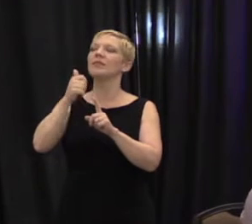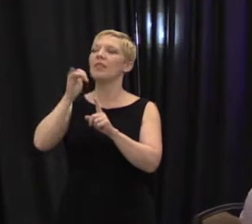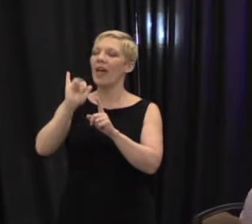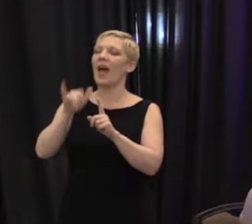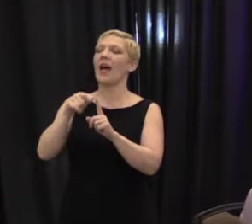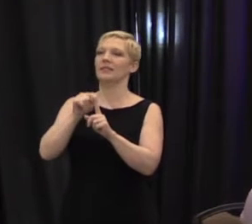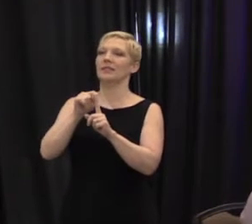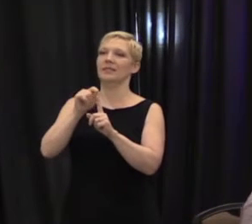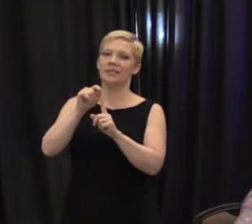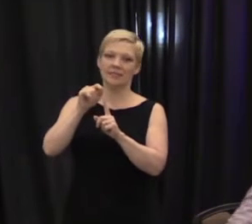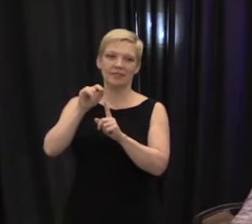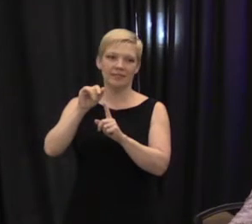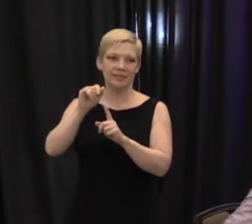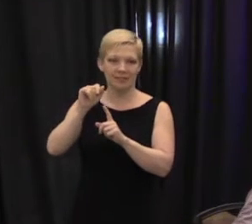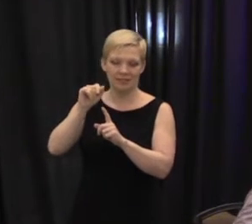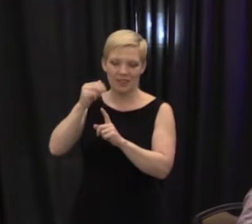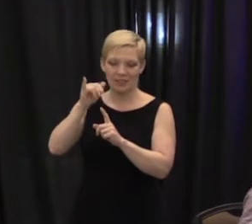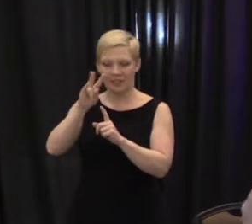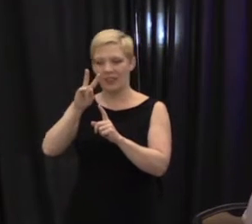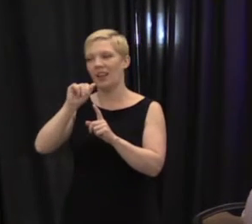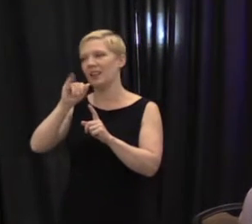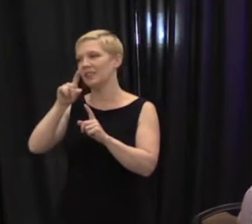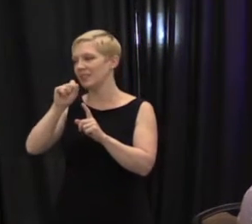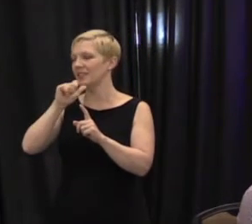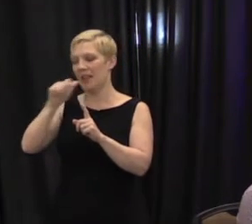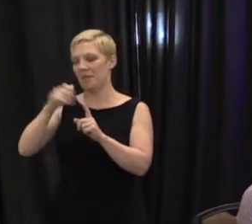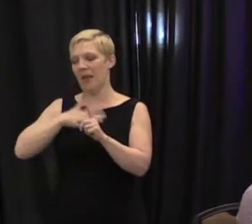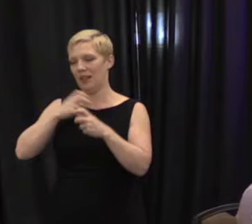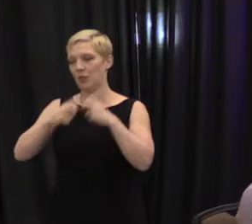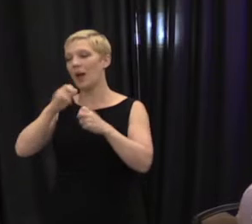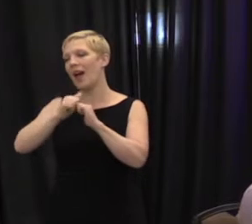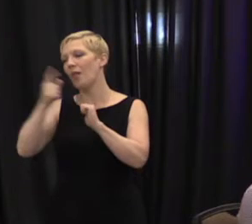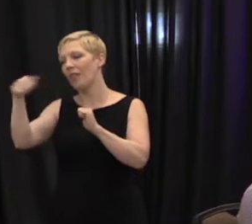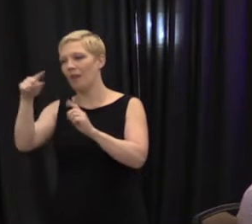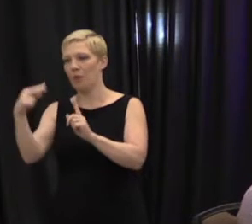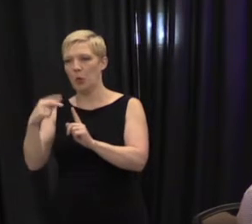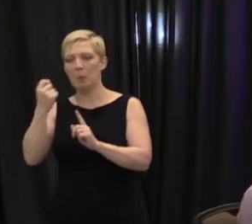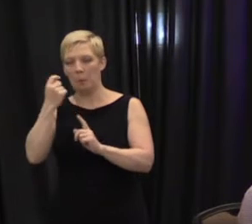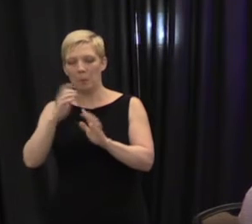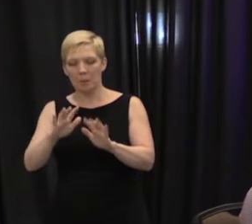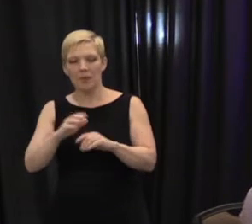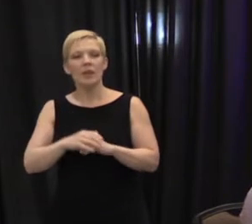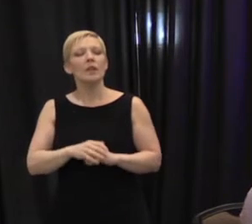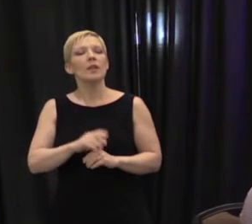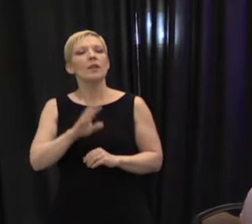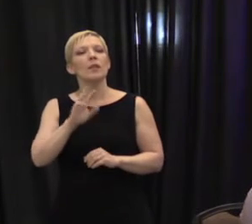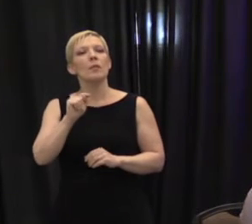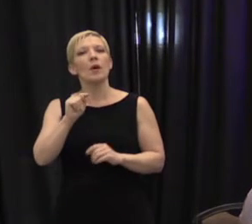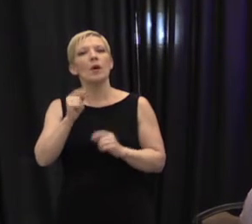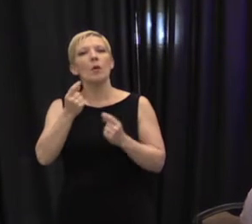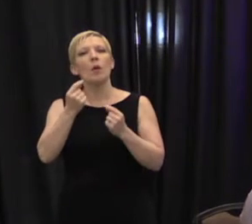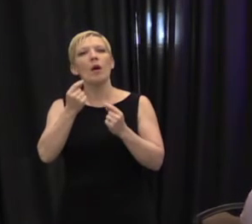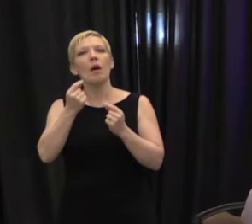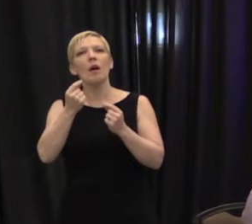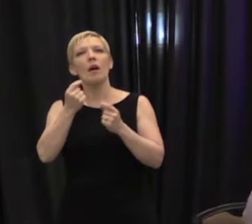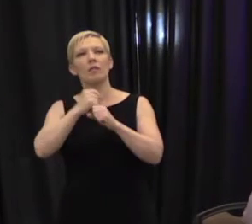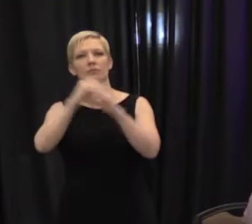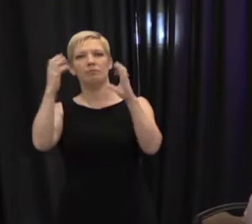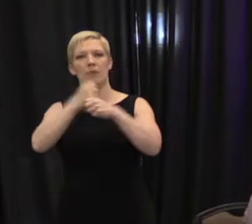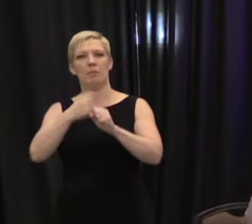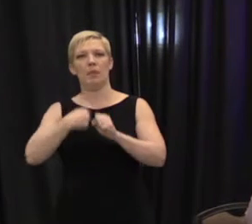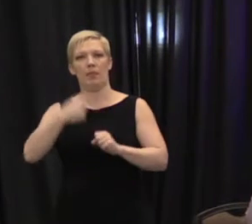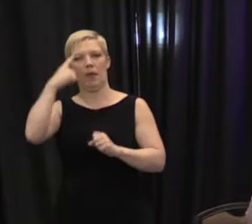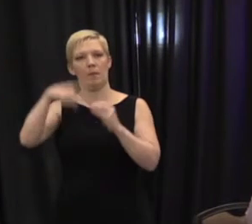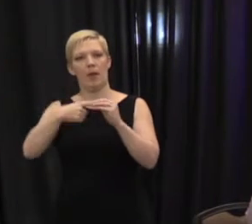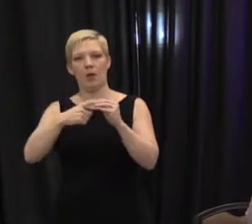issue. At least in the way that some of them are viewing it. But what it really made me think about was just how